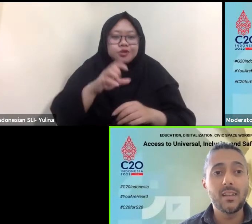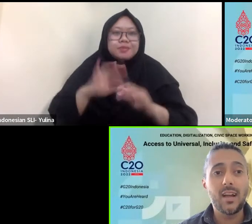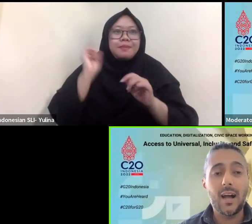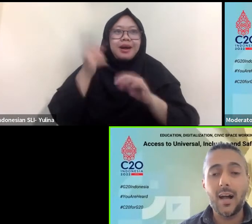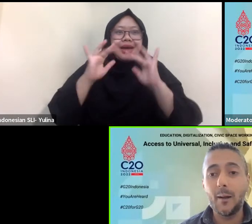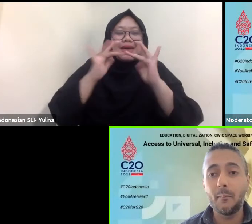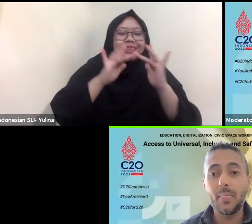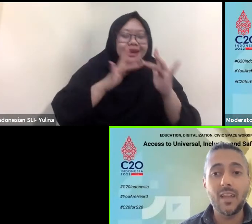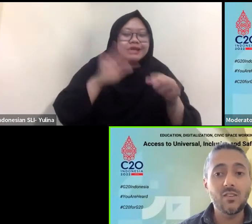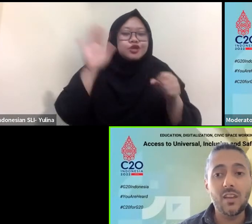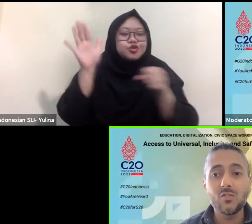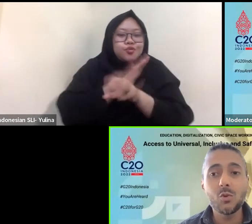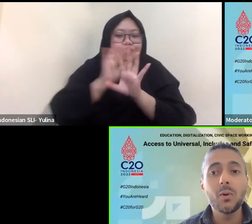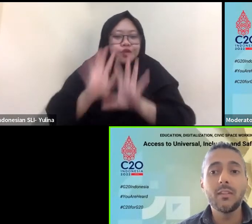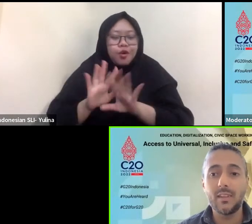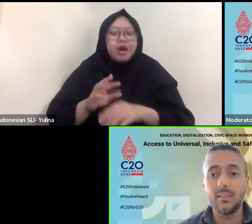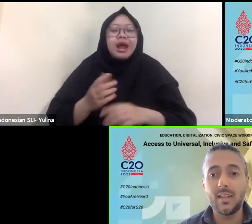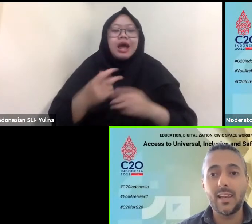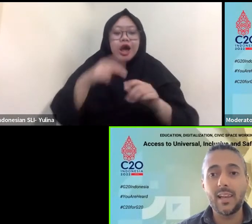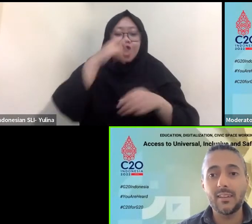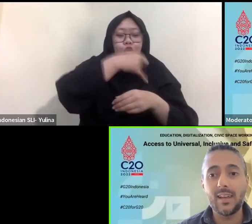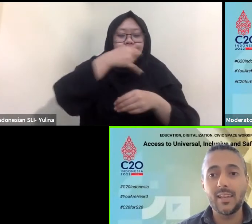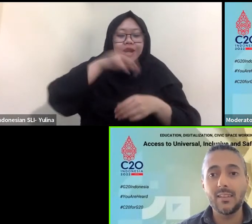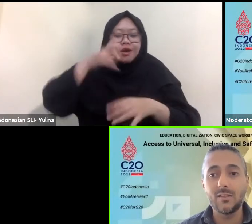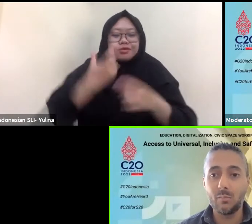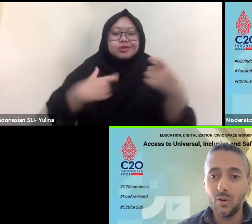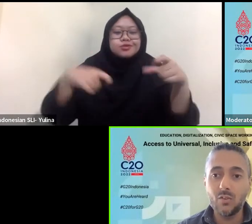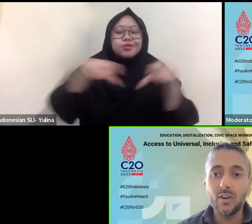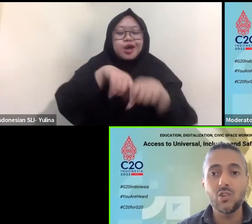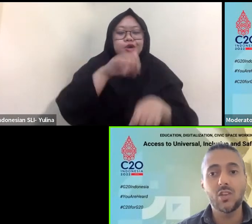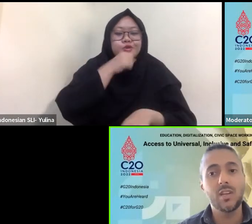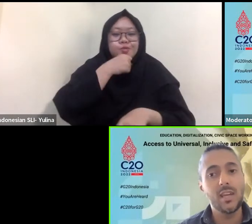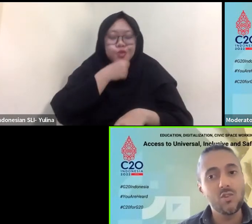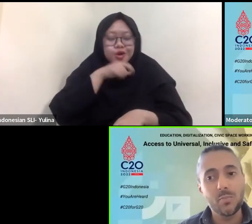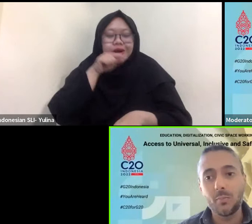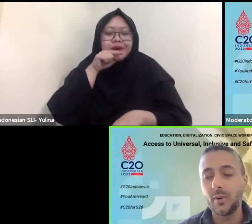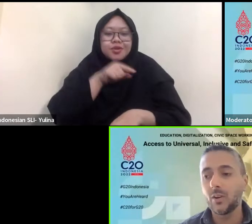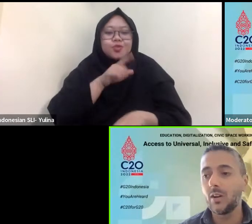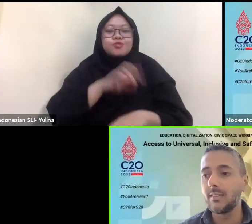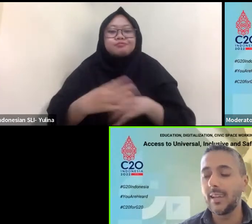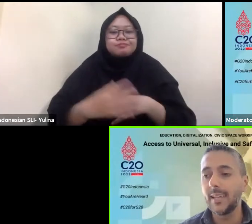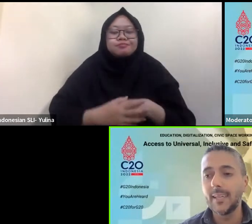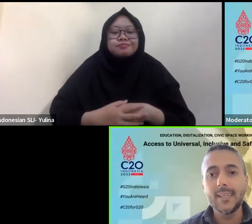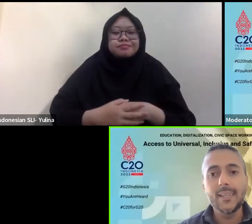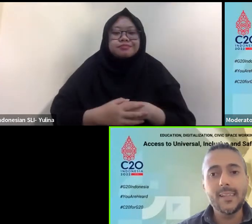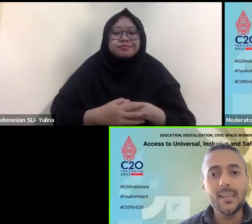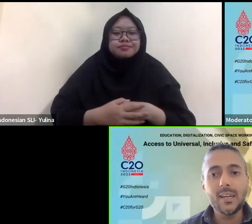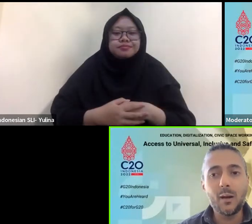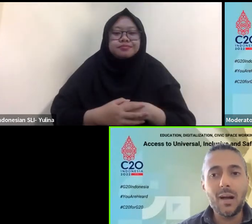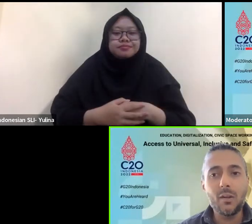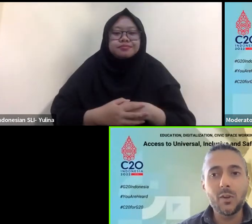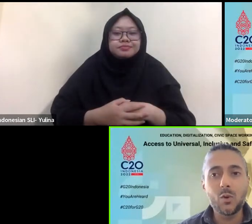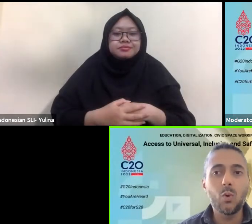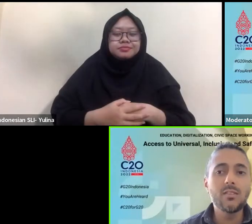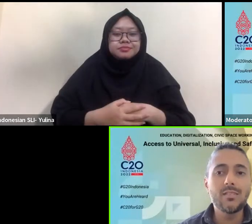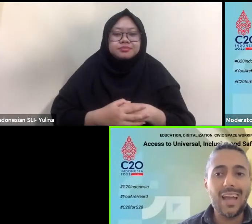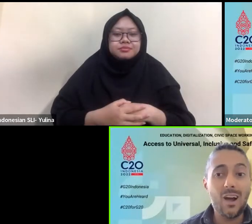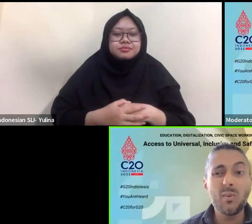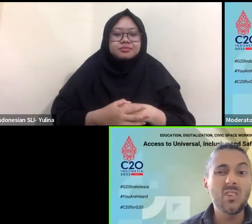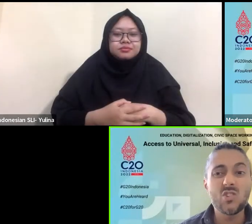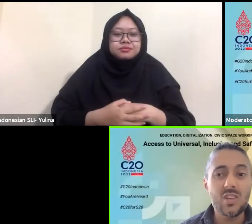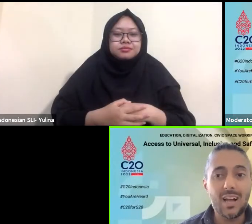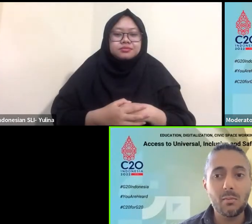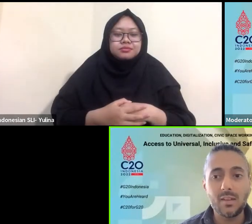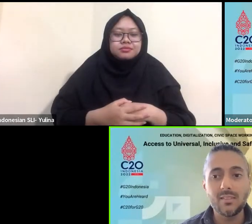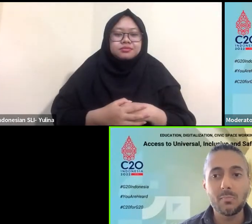content, and two other things that I'd like to add in. So moderation, age-appropriate content. Think about the quantity,